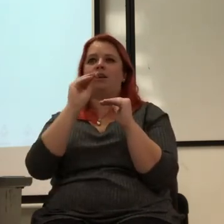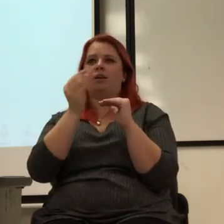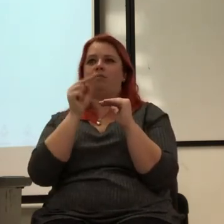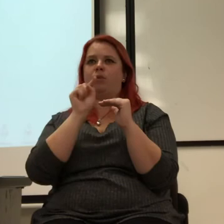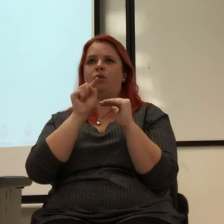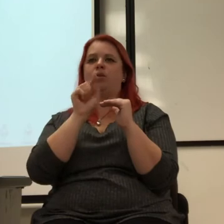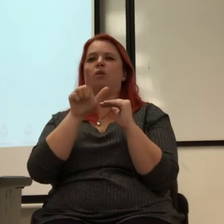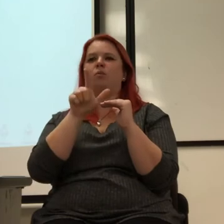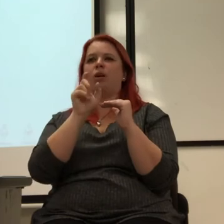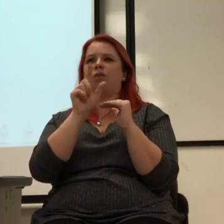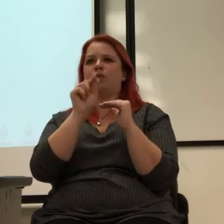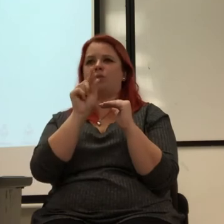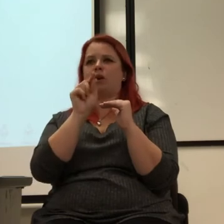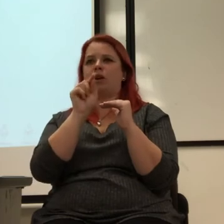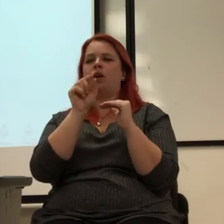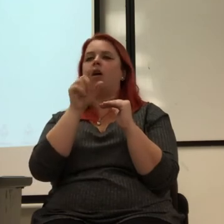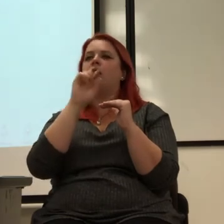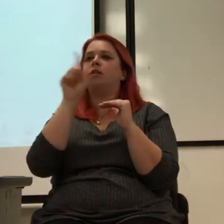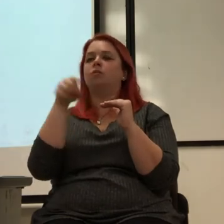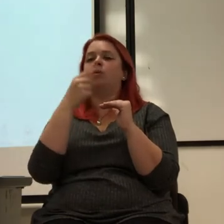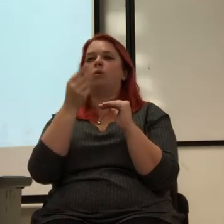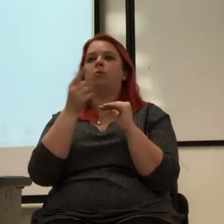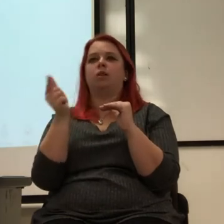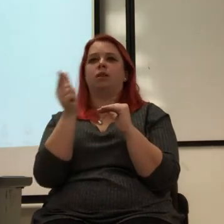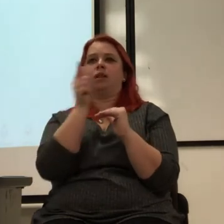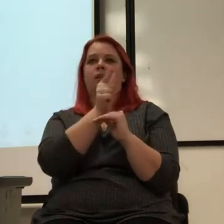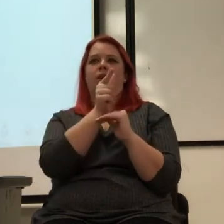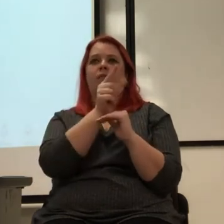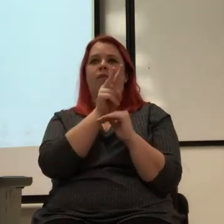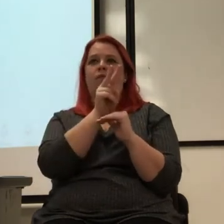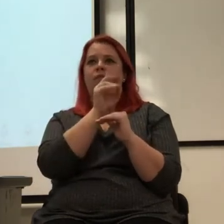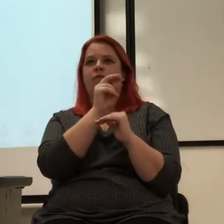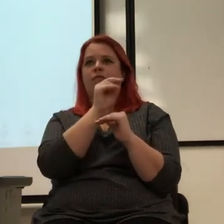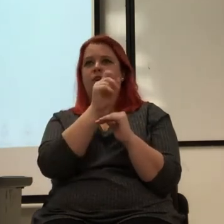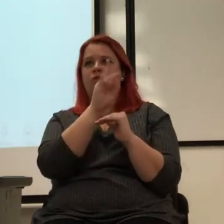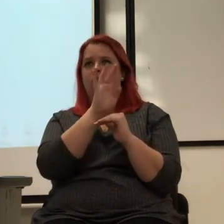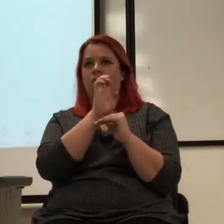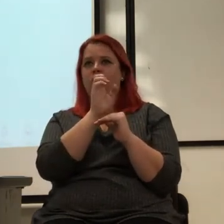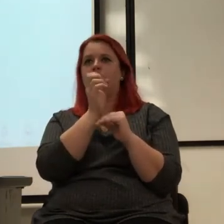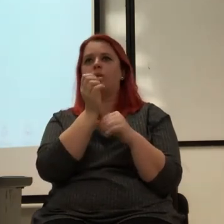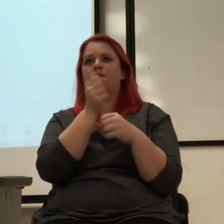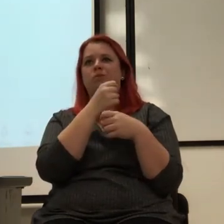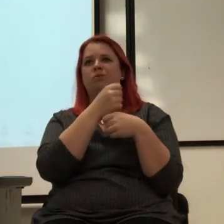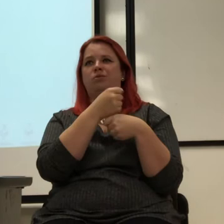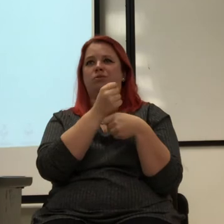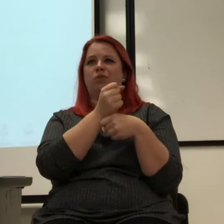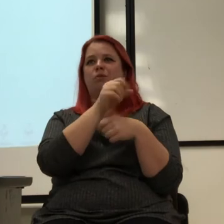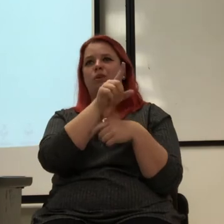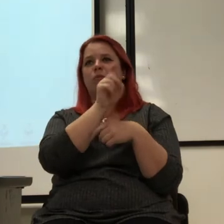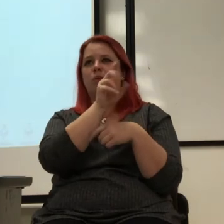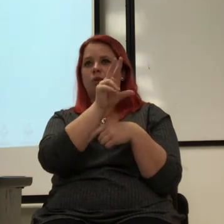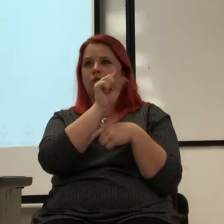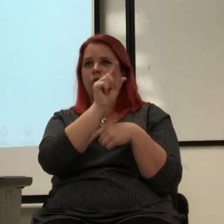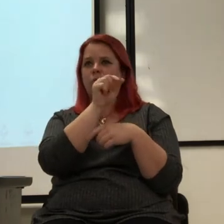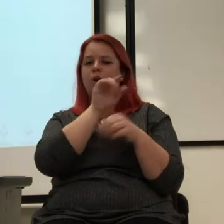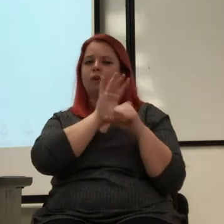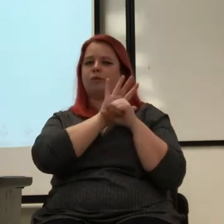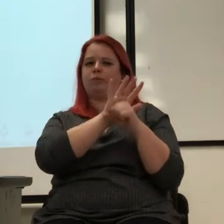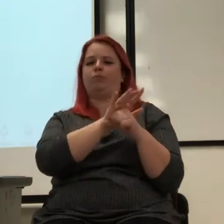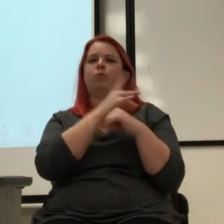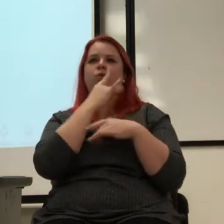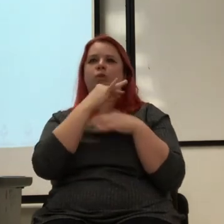120. It's only for the left ventricle. The left ventricle will generate 120 to push blood to the arteries, to the whole